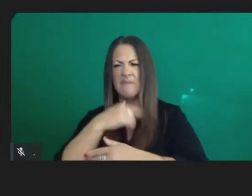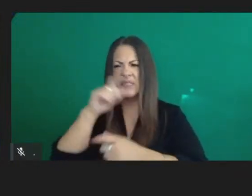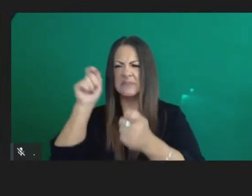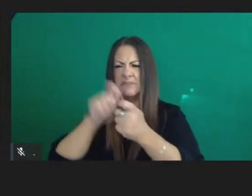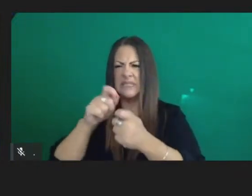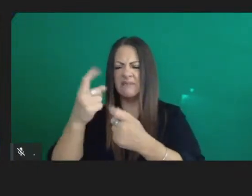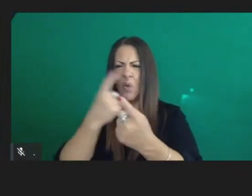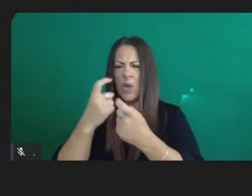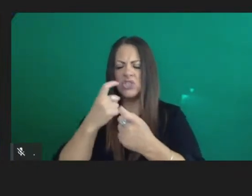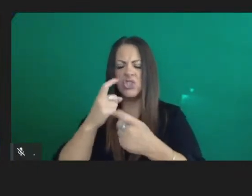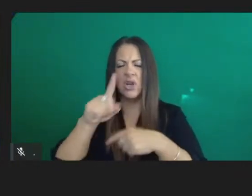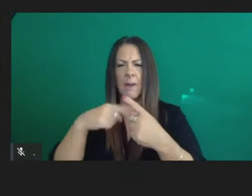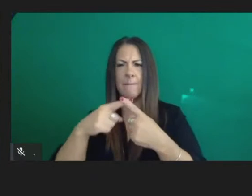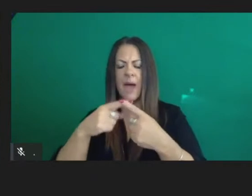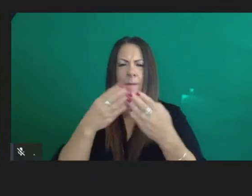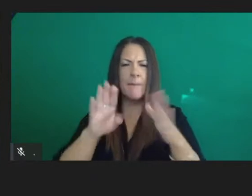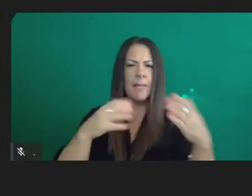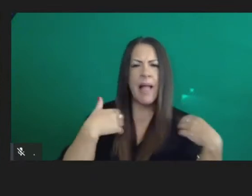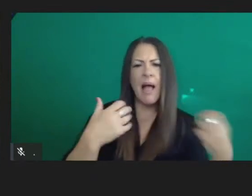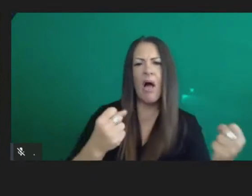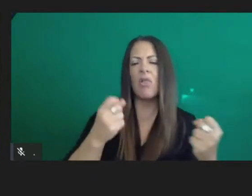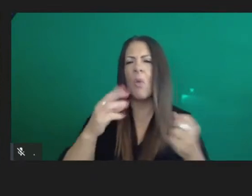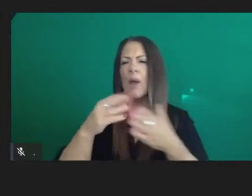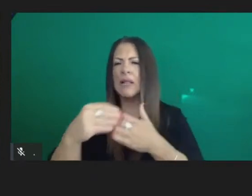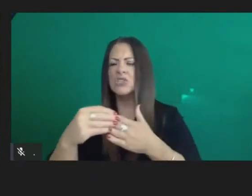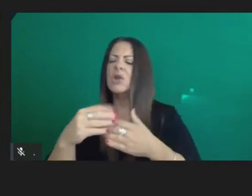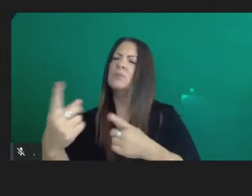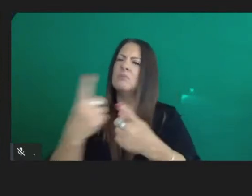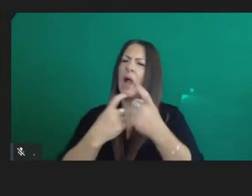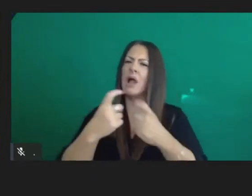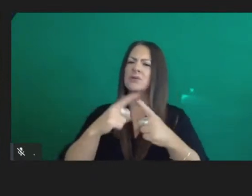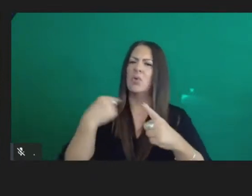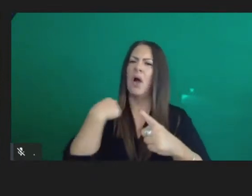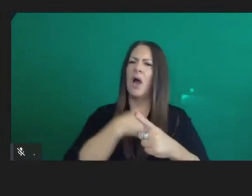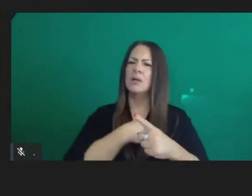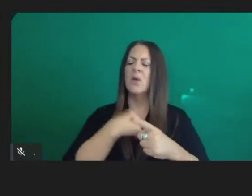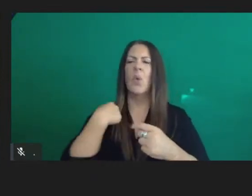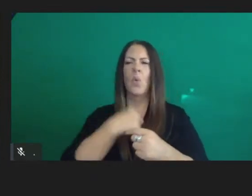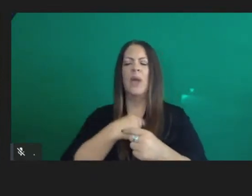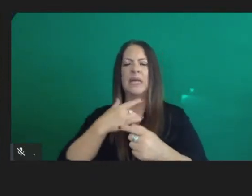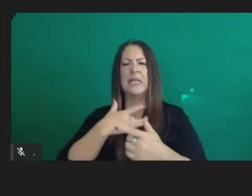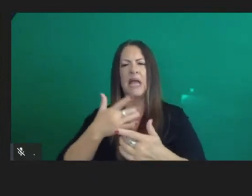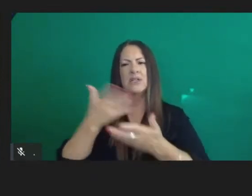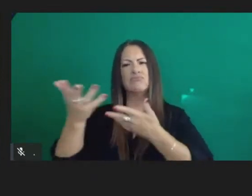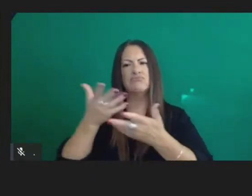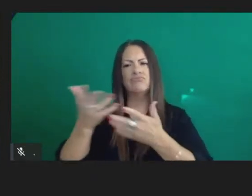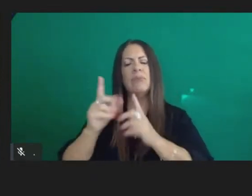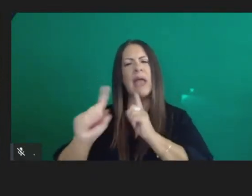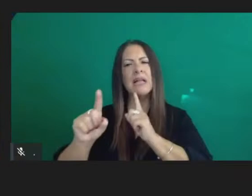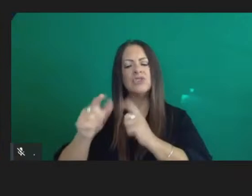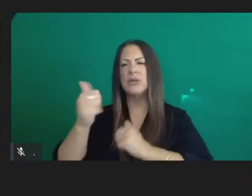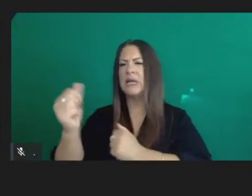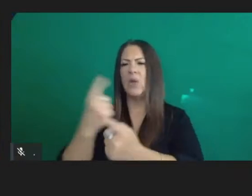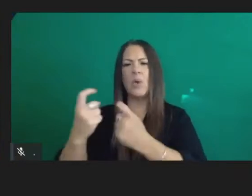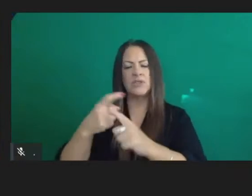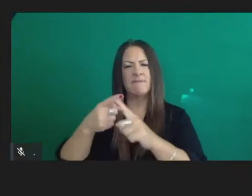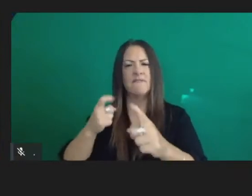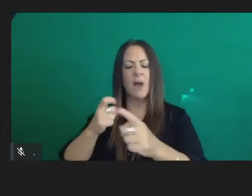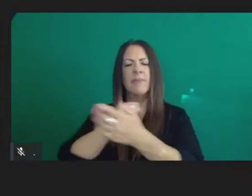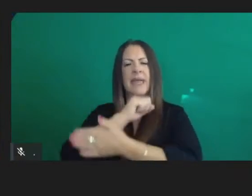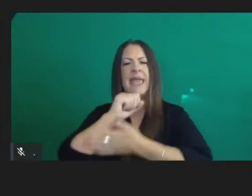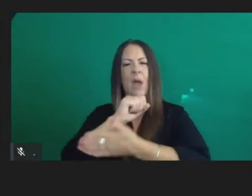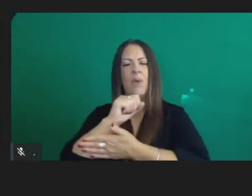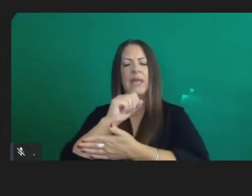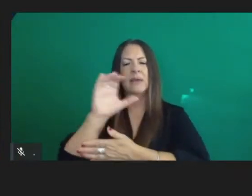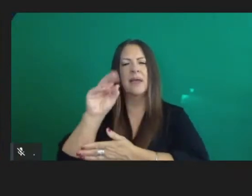health leadership staff will certainly field those questions and work county by county on any specifics. Brady McDonald, OC